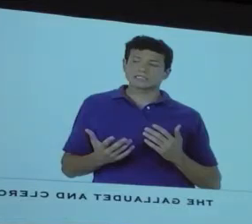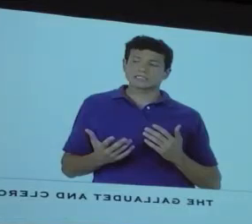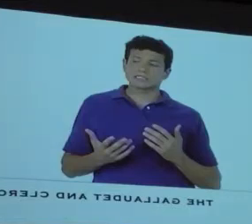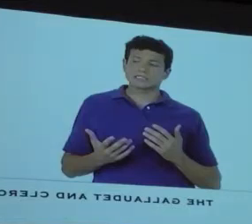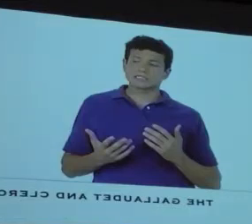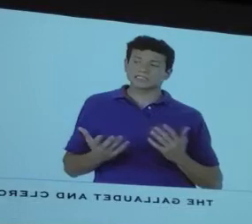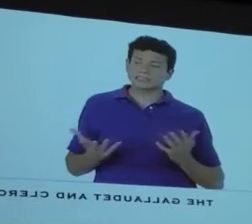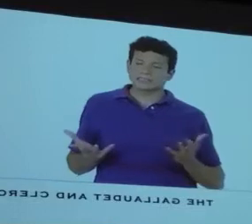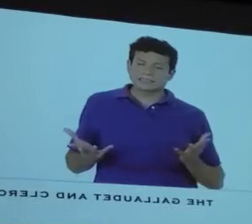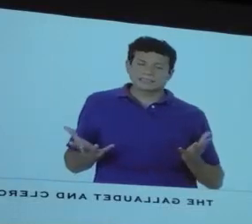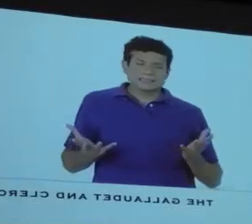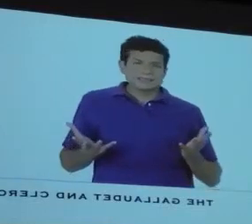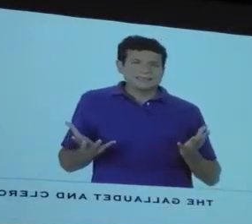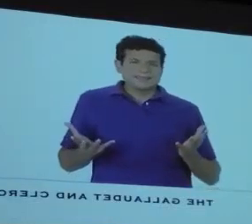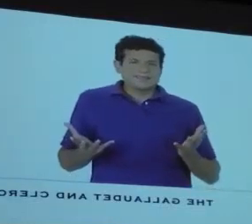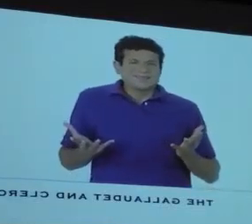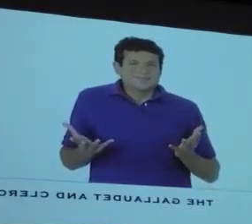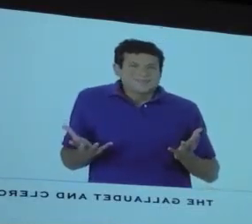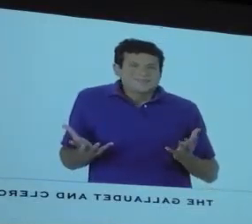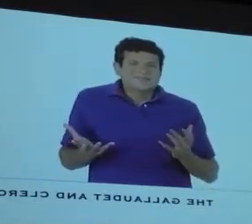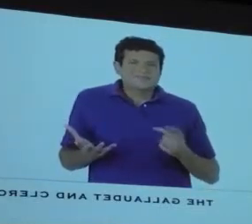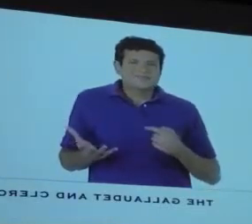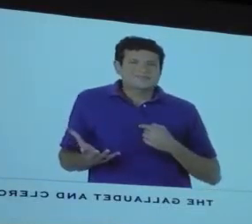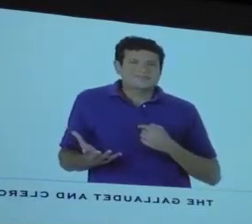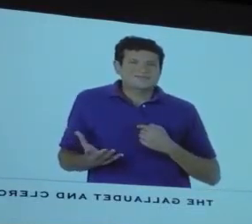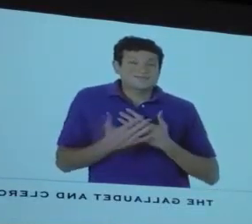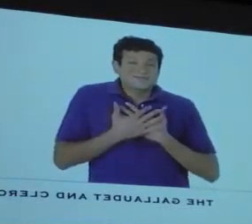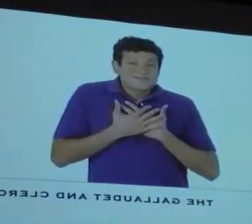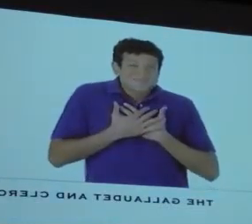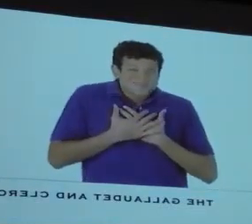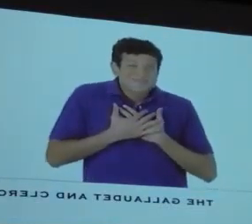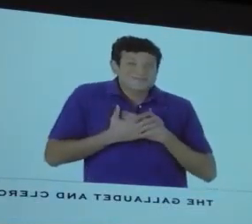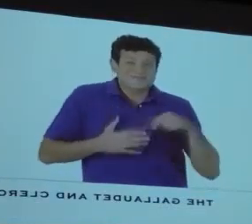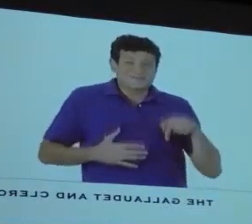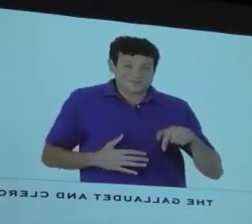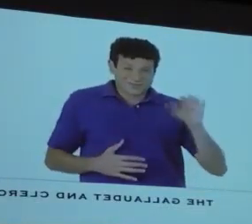anyway, that's the sign for Claire. Claire, this is Claire now. Not sure.